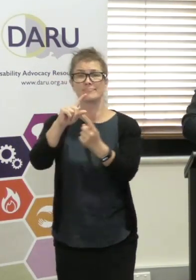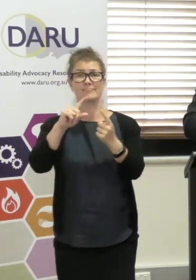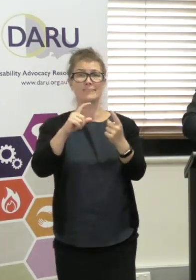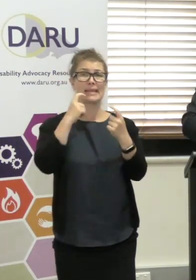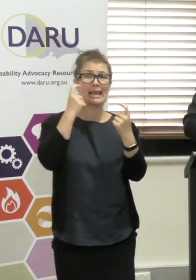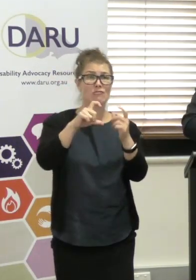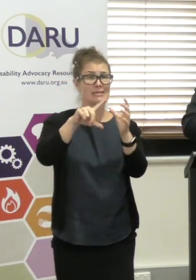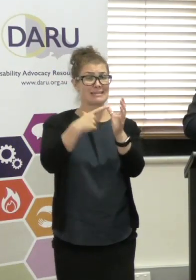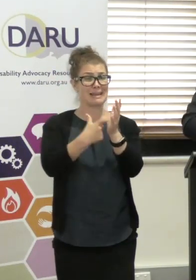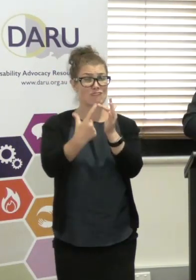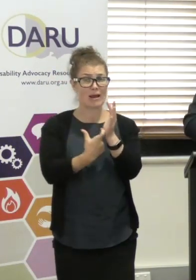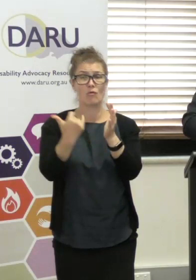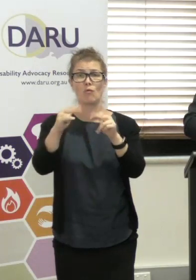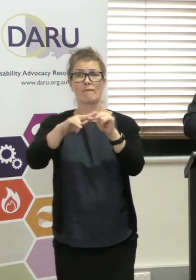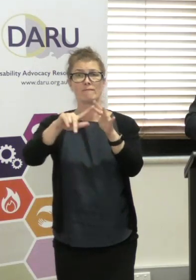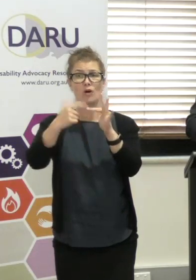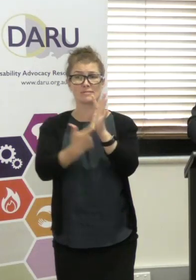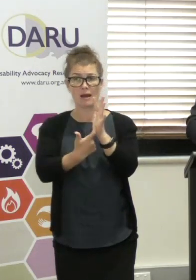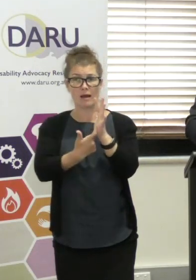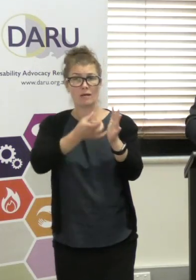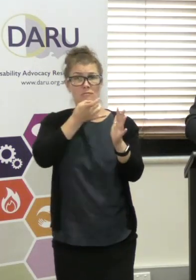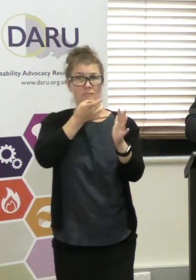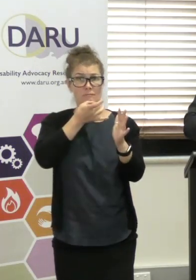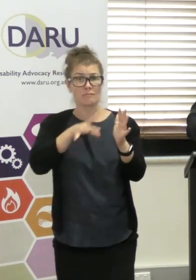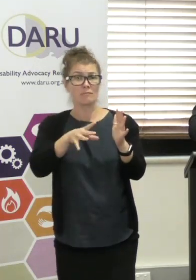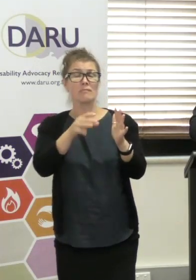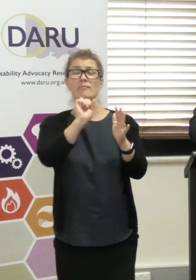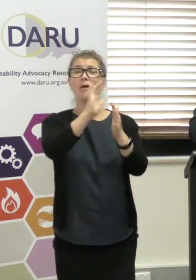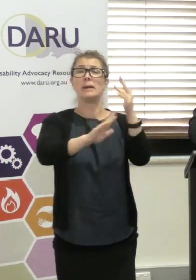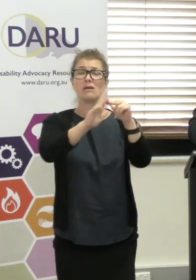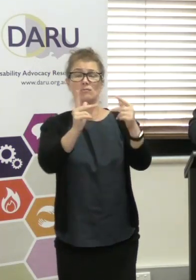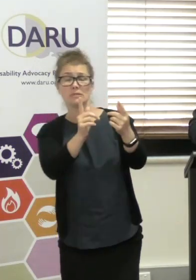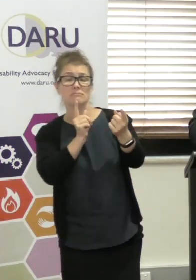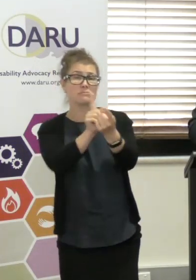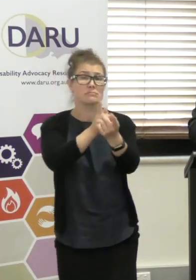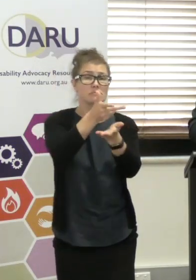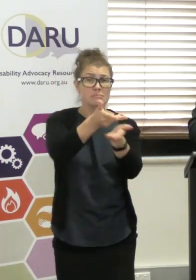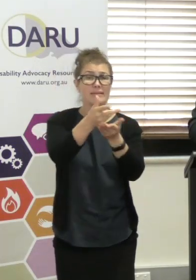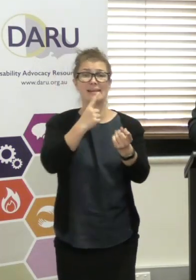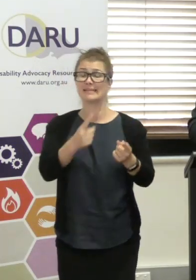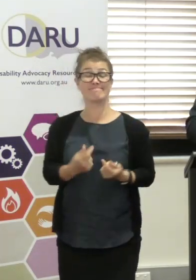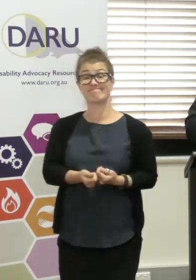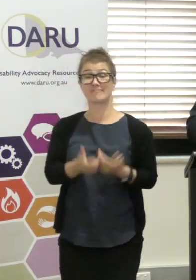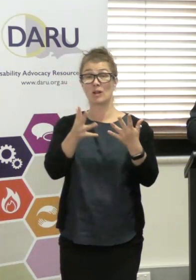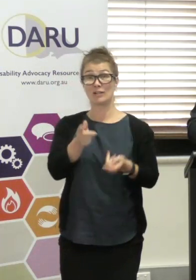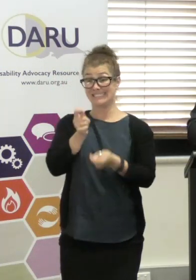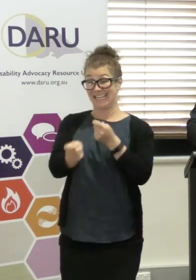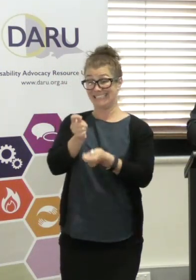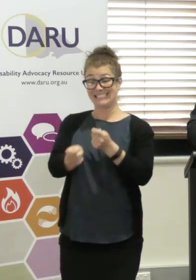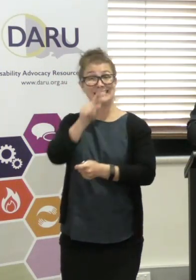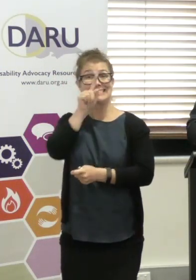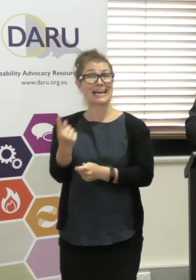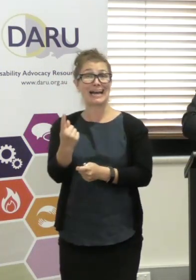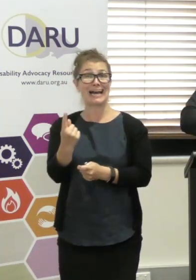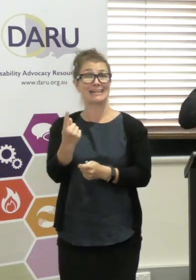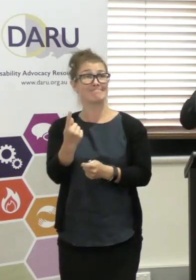child can't get a lot of the tests because the service providers tell us that if you're in an unstable family